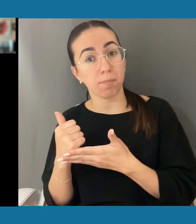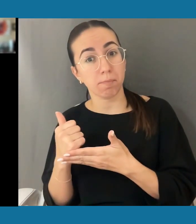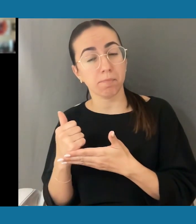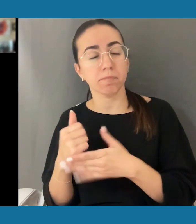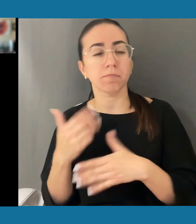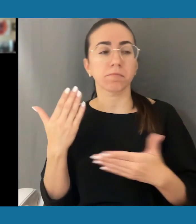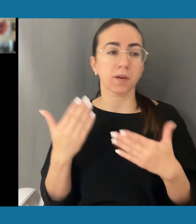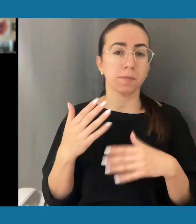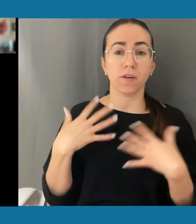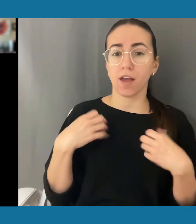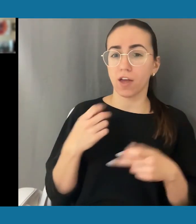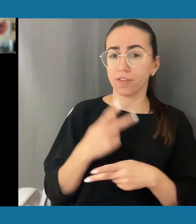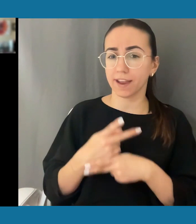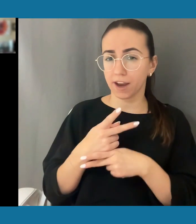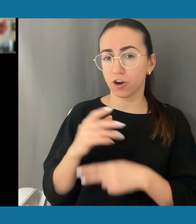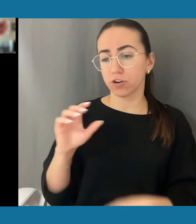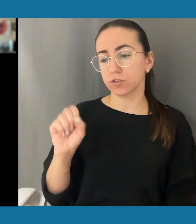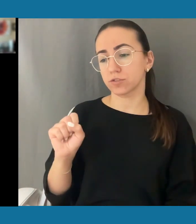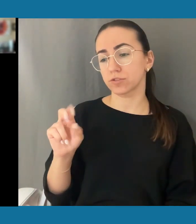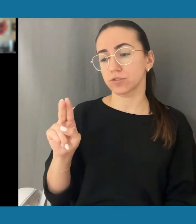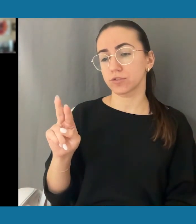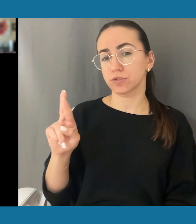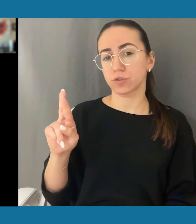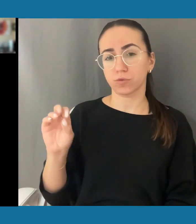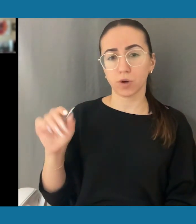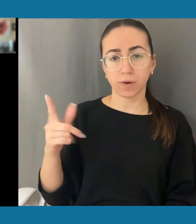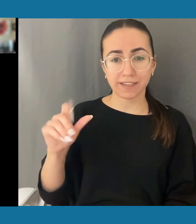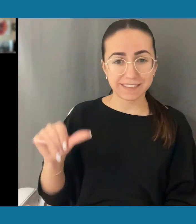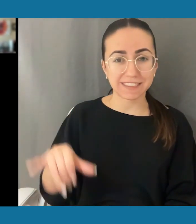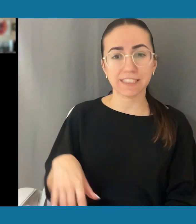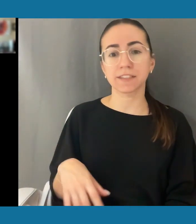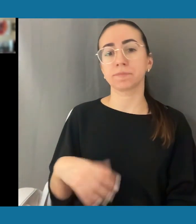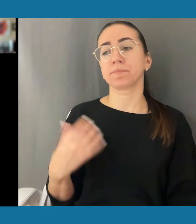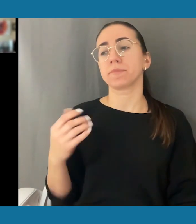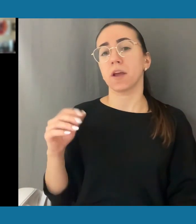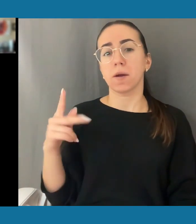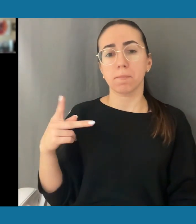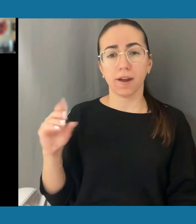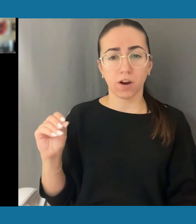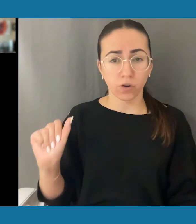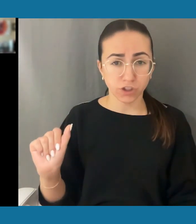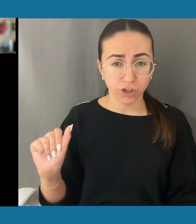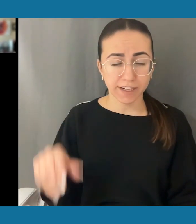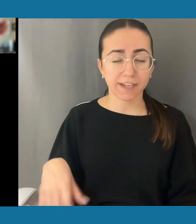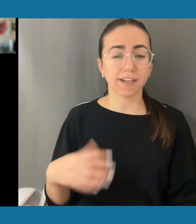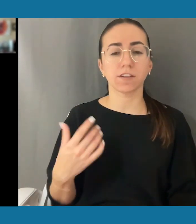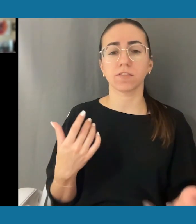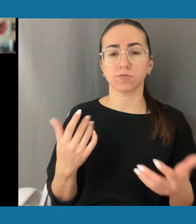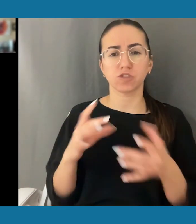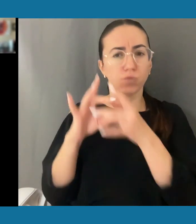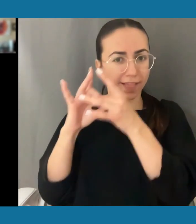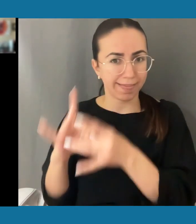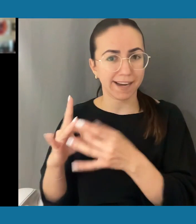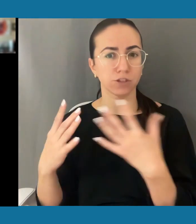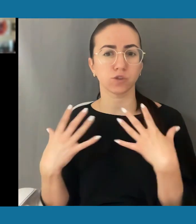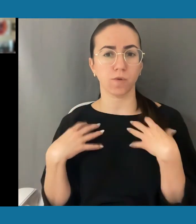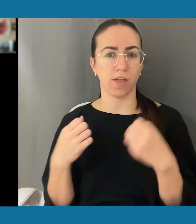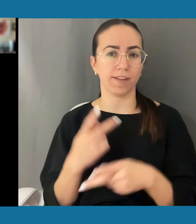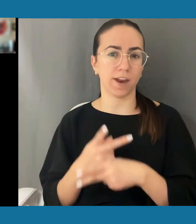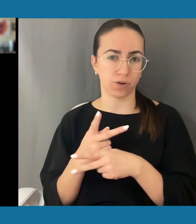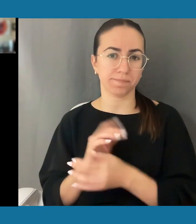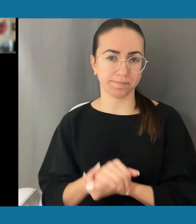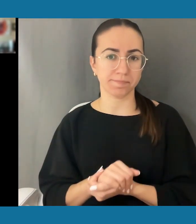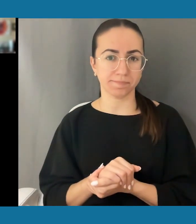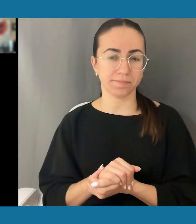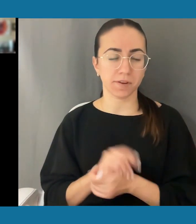surrogacy or power of attorney, just related to healthcare. But supported decision-making definitely can